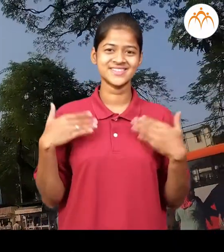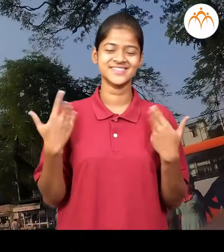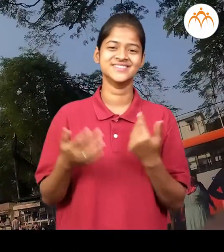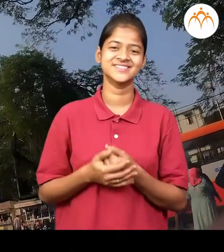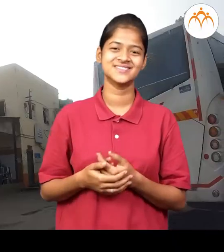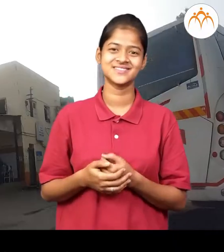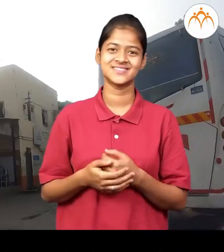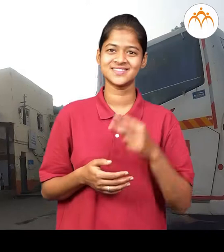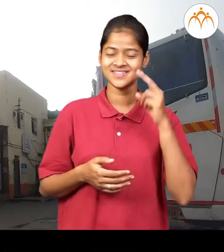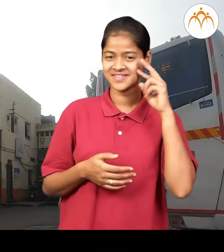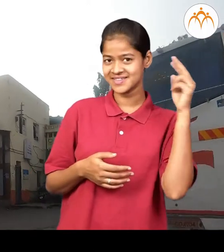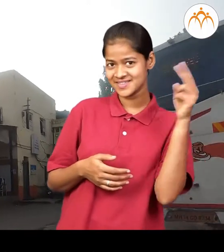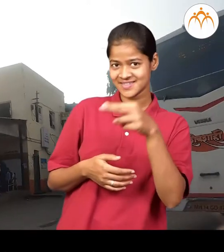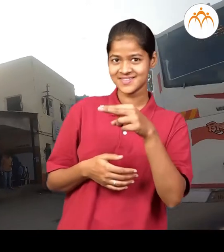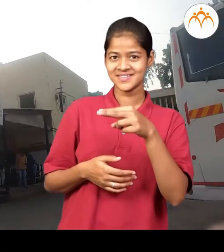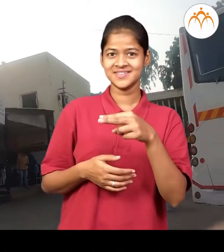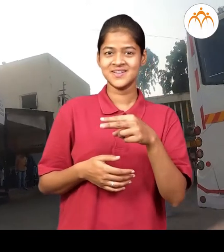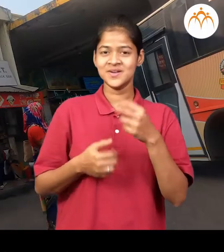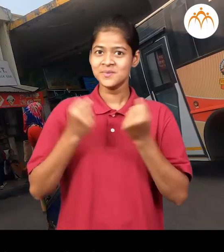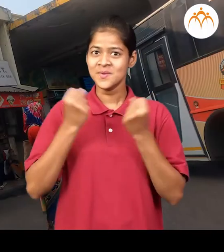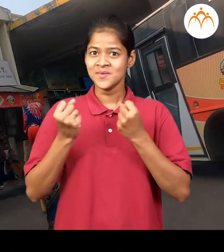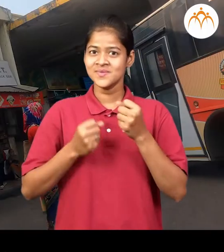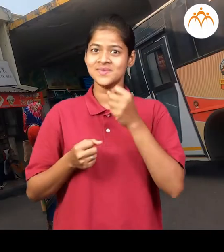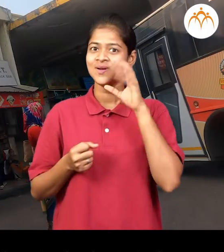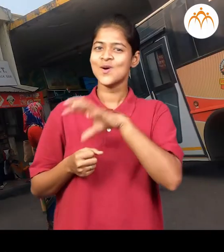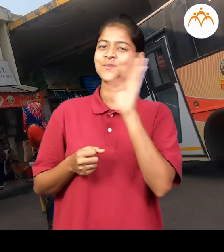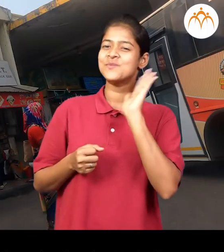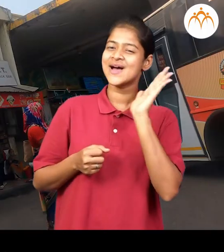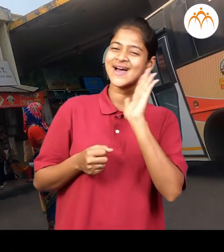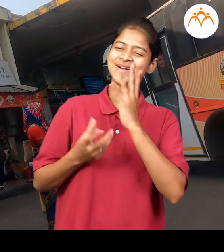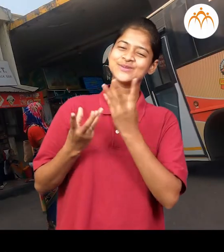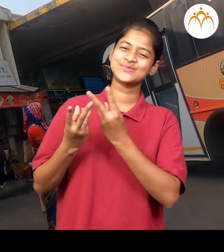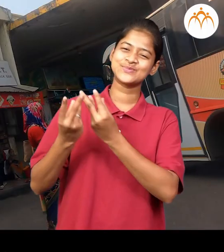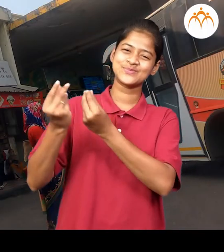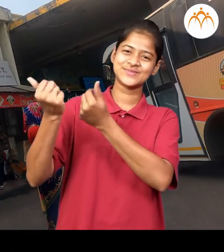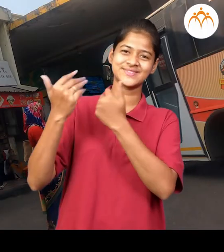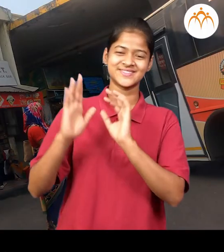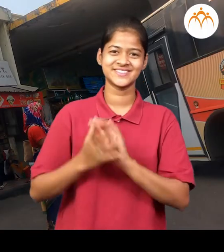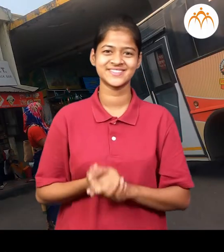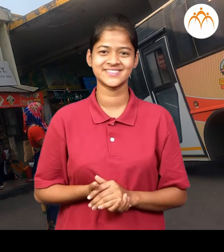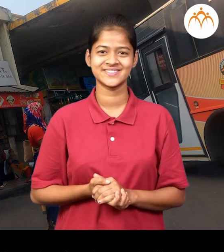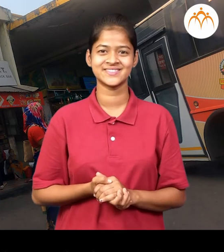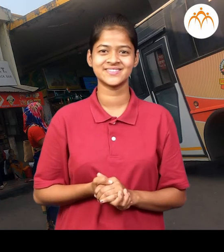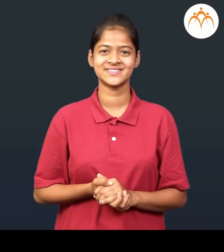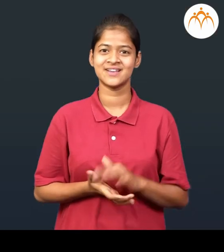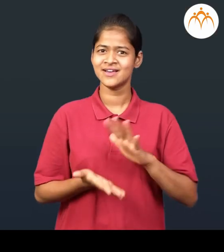excited. He turned back and said goodbye to the bus station.